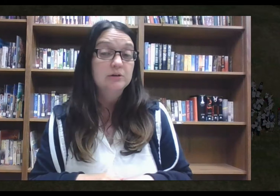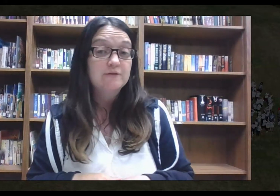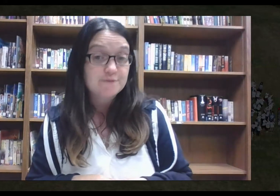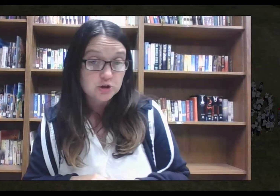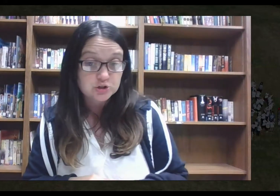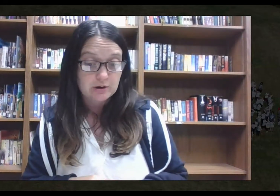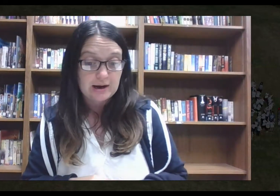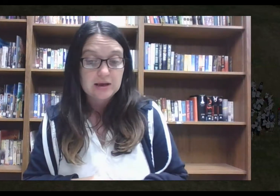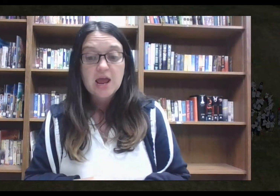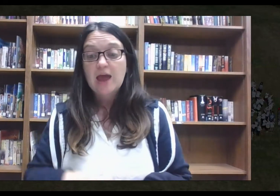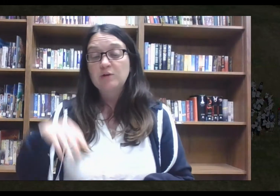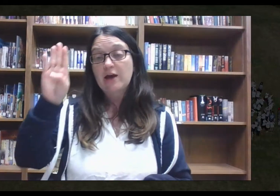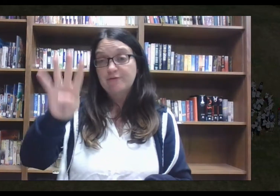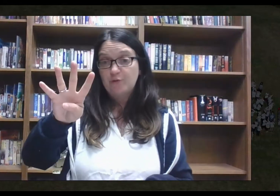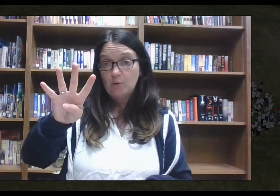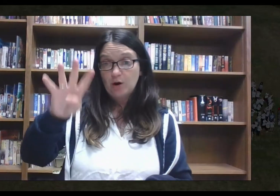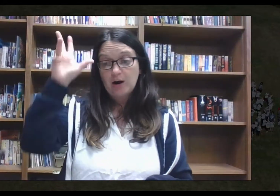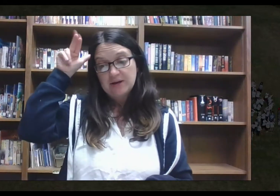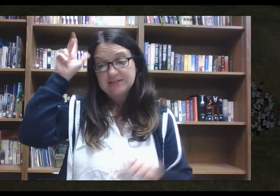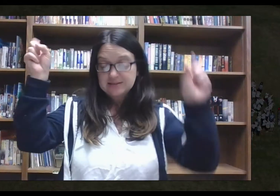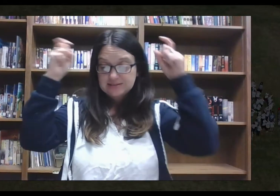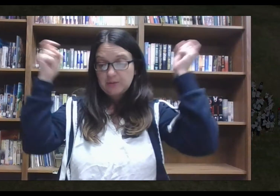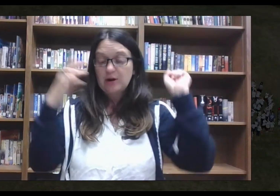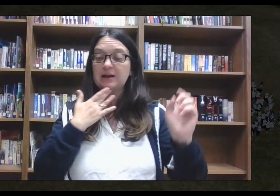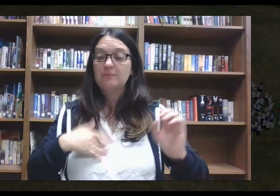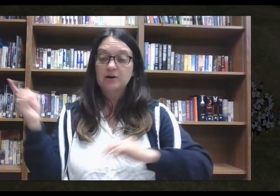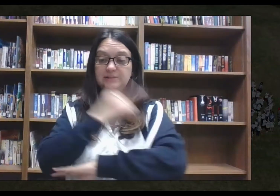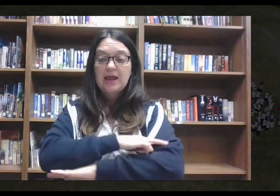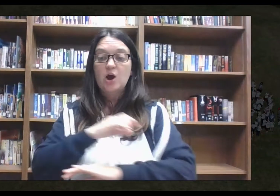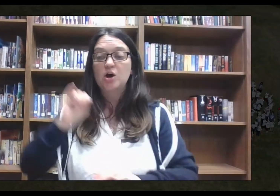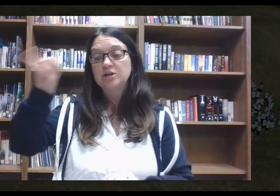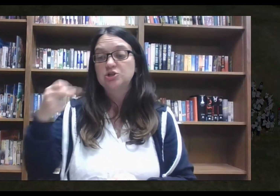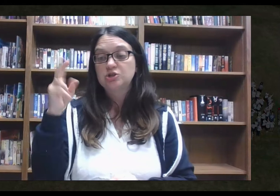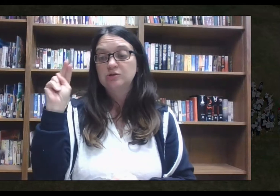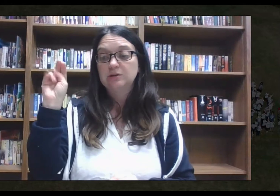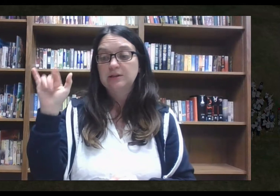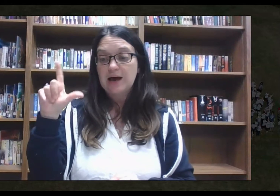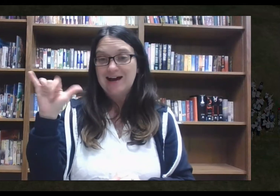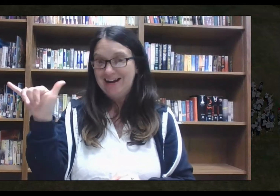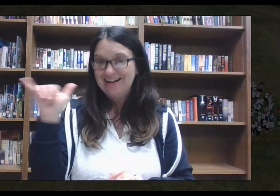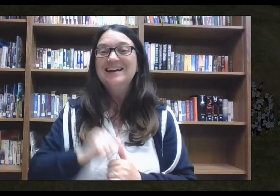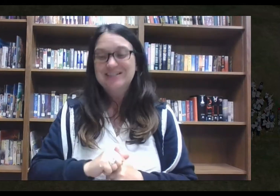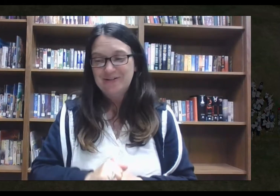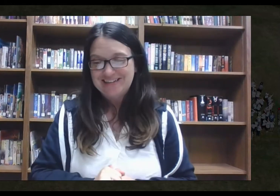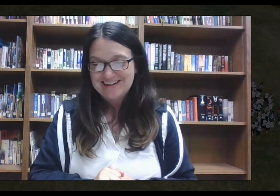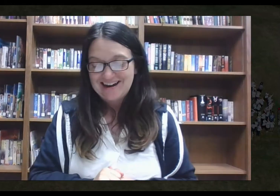Arnold in first grade. And we have four Mustangs celebrating a birthday on July